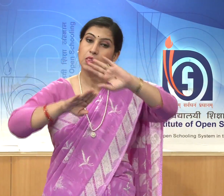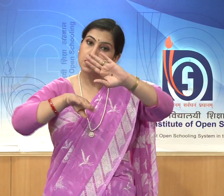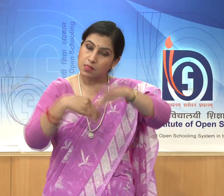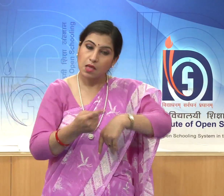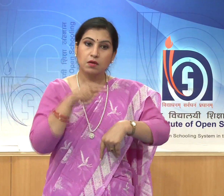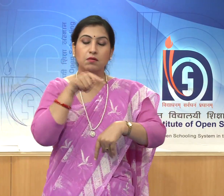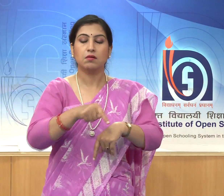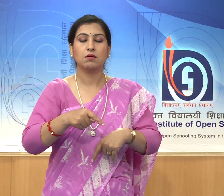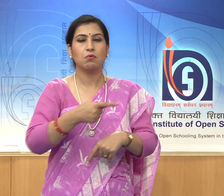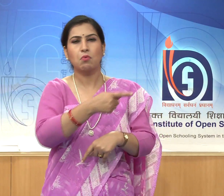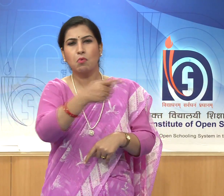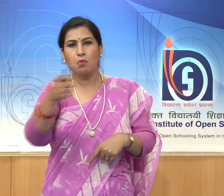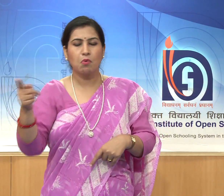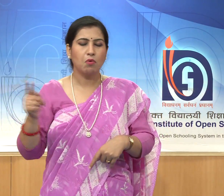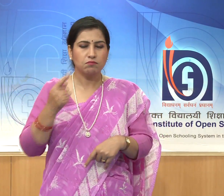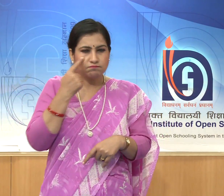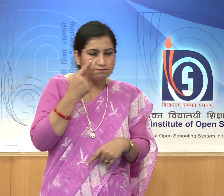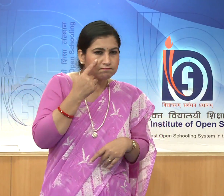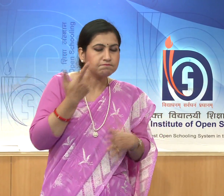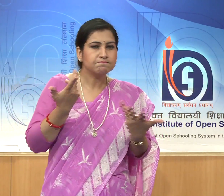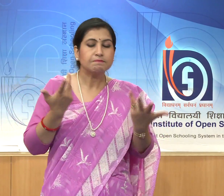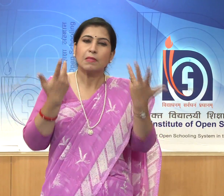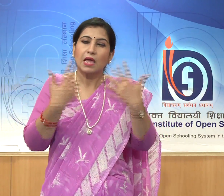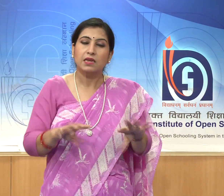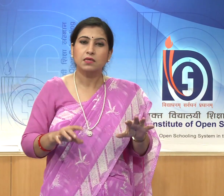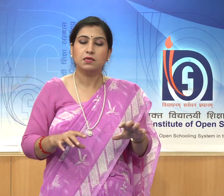there were hardly any patrons